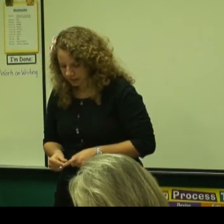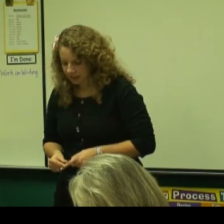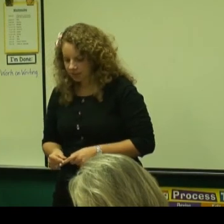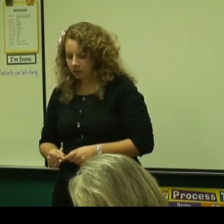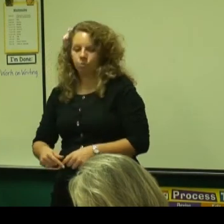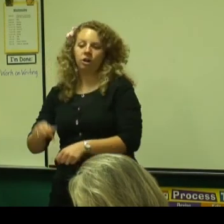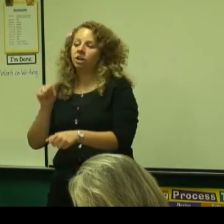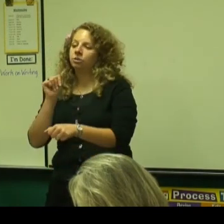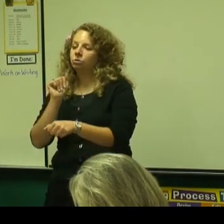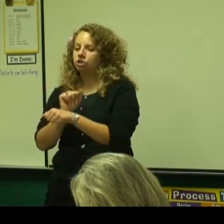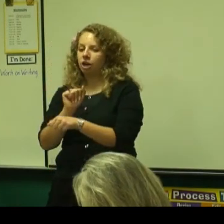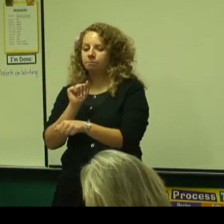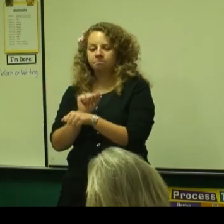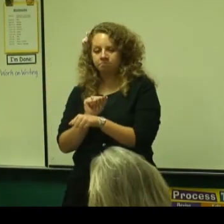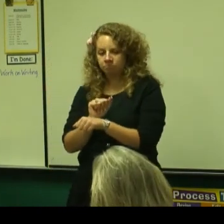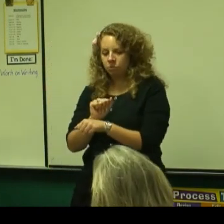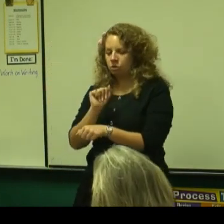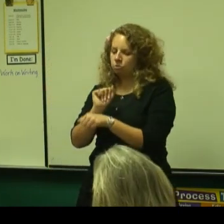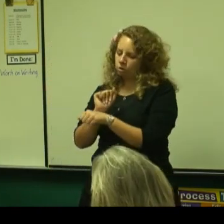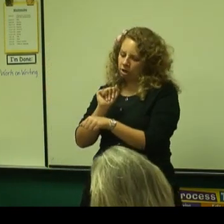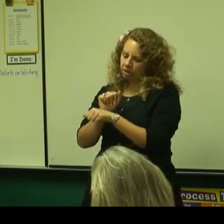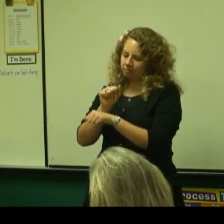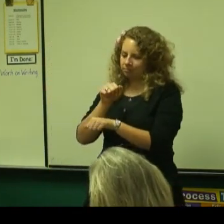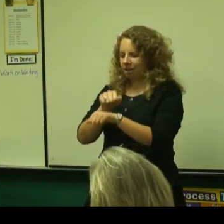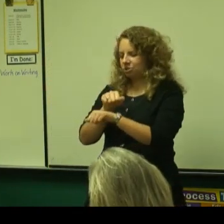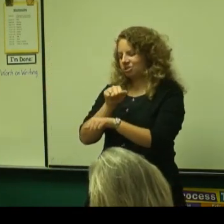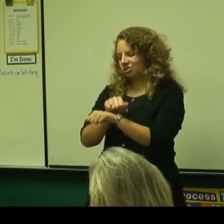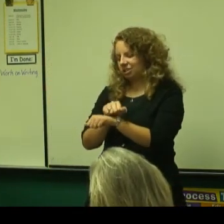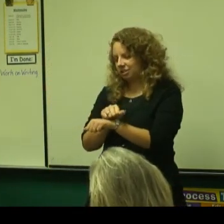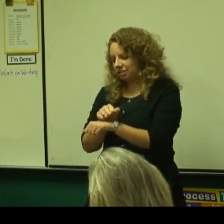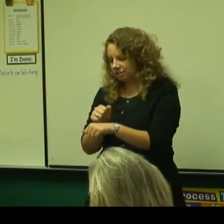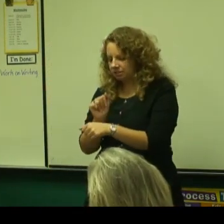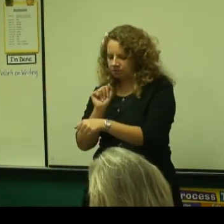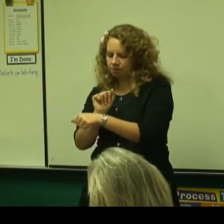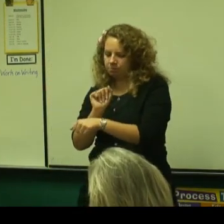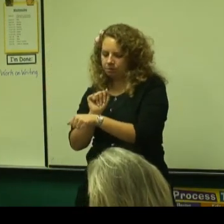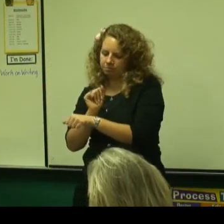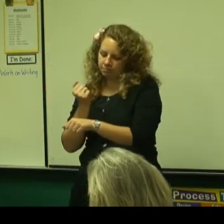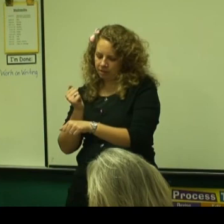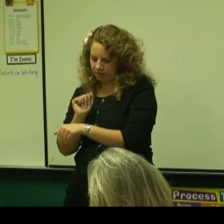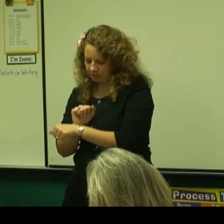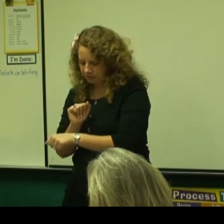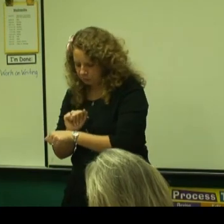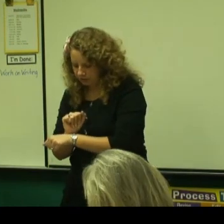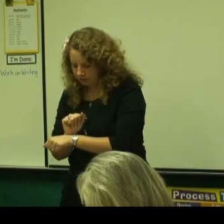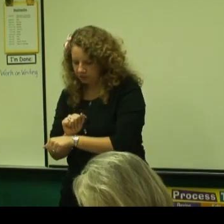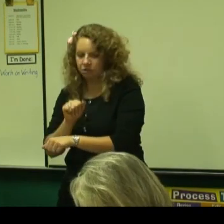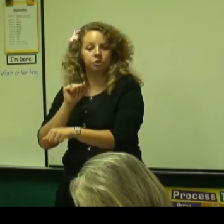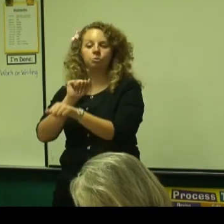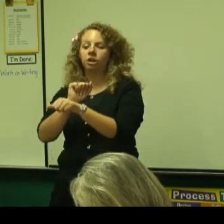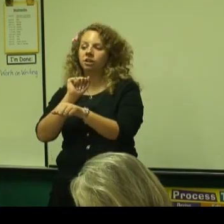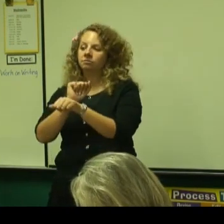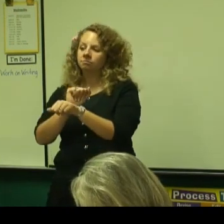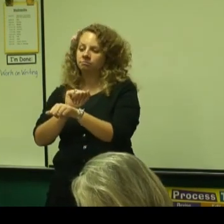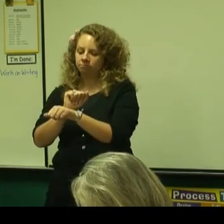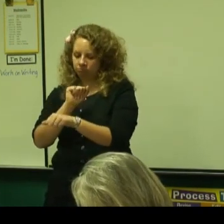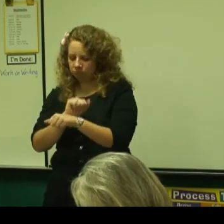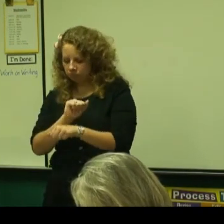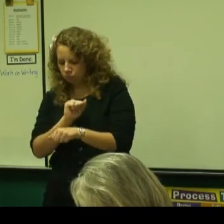Okay, and then work or job. Work. I usually do it like this, but I think it's more like this. You can do work